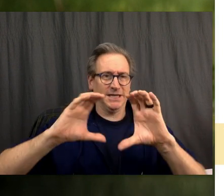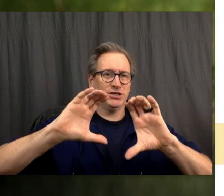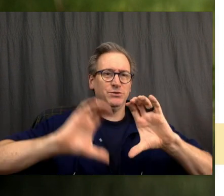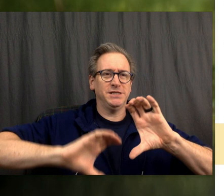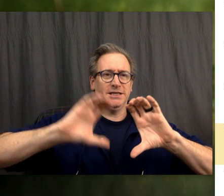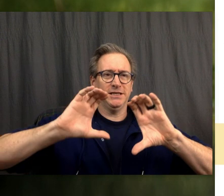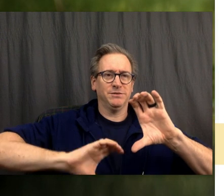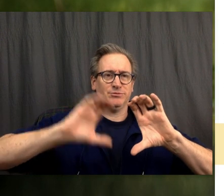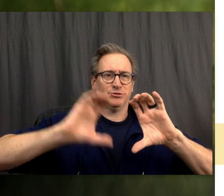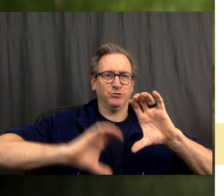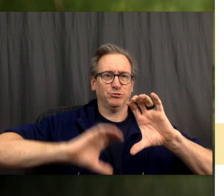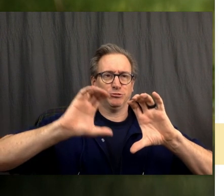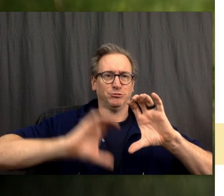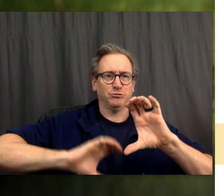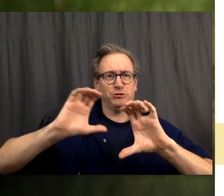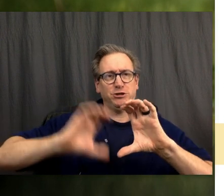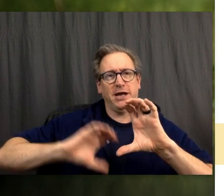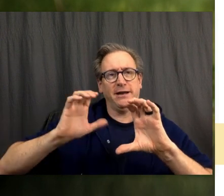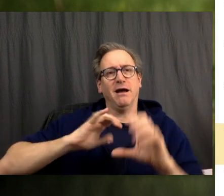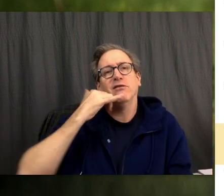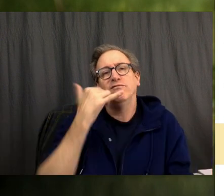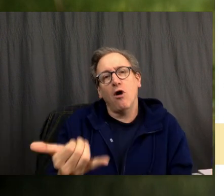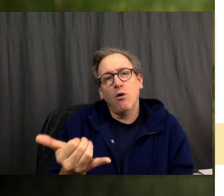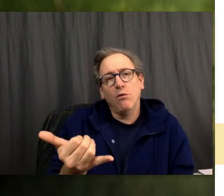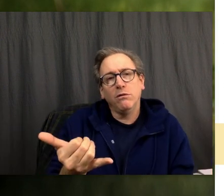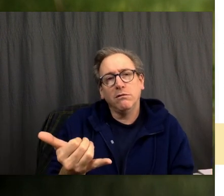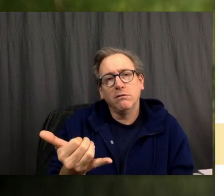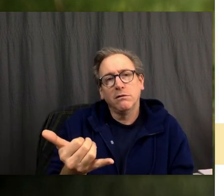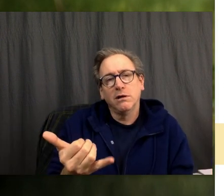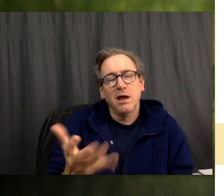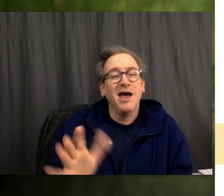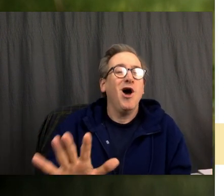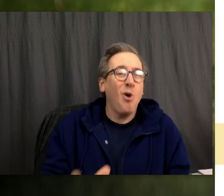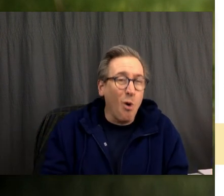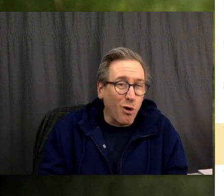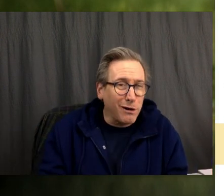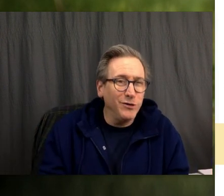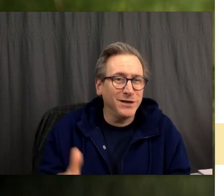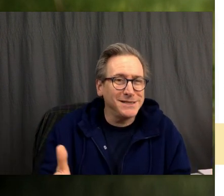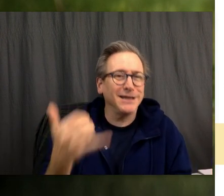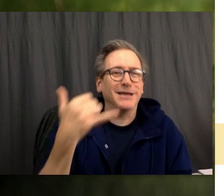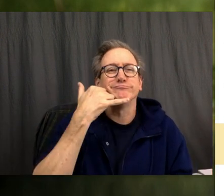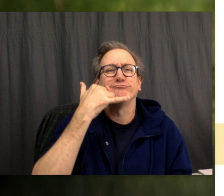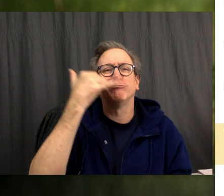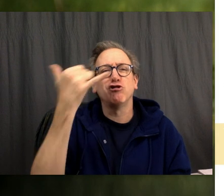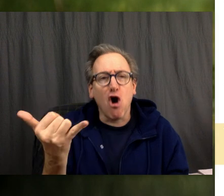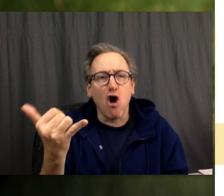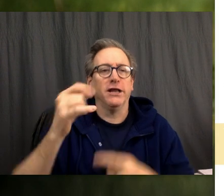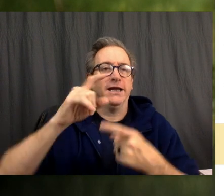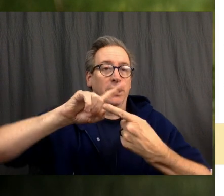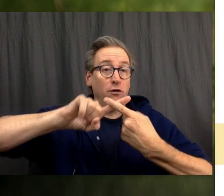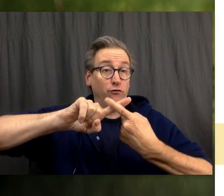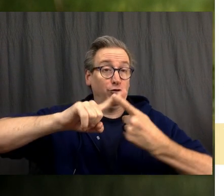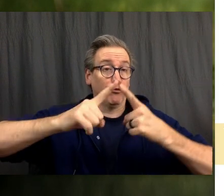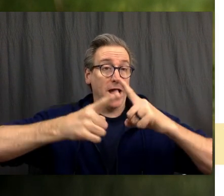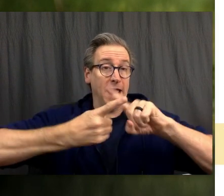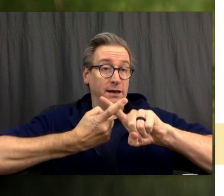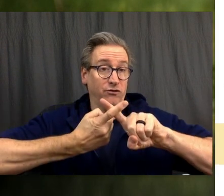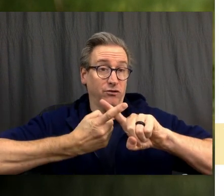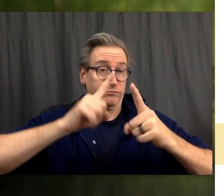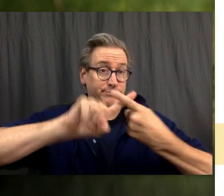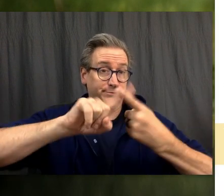It's like 2 C's. Chatting on the phone. Or you can say like calling